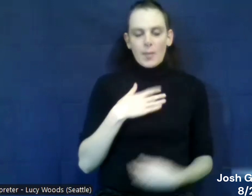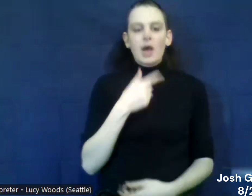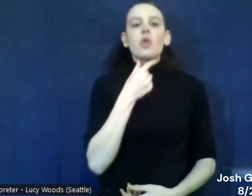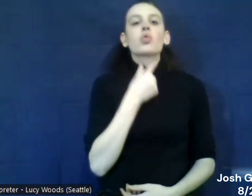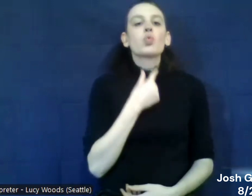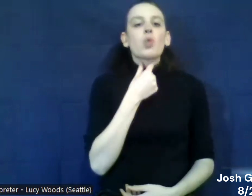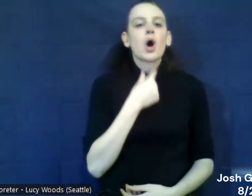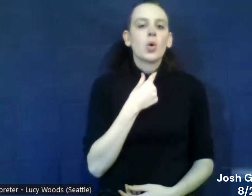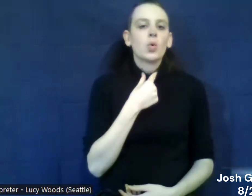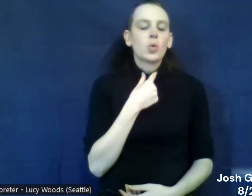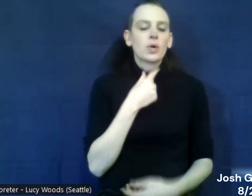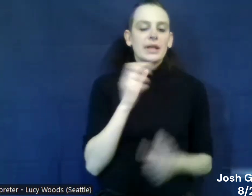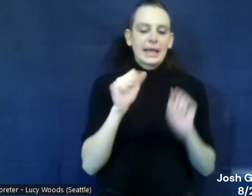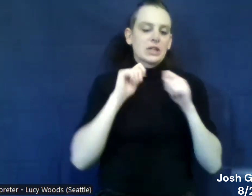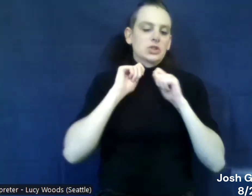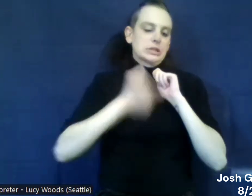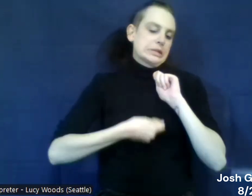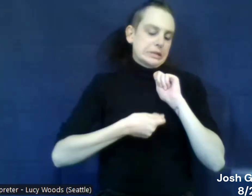But um,